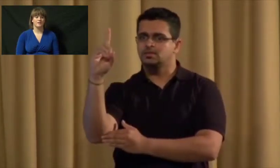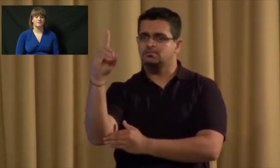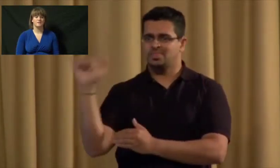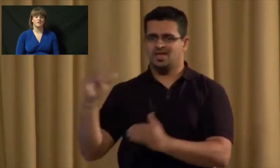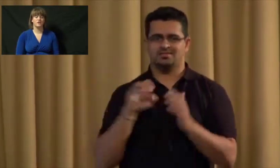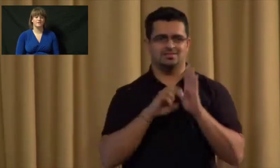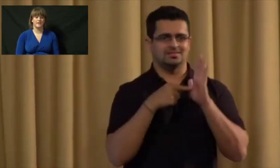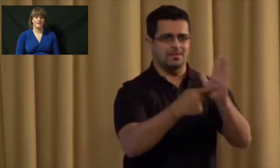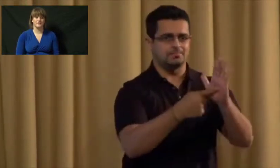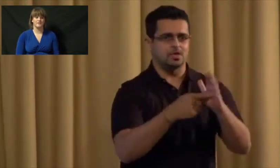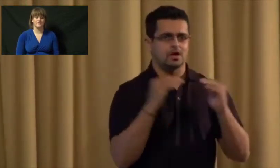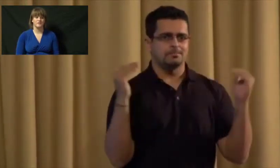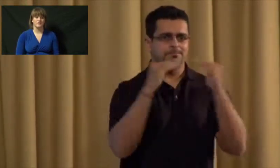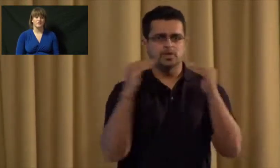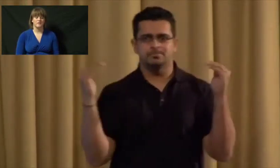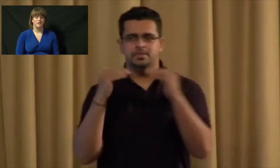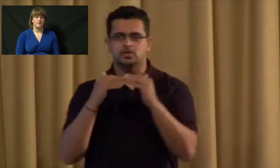to learn things.